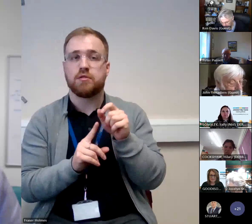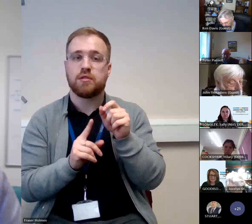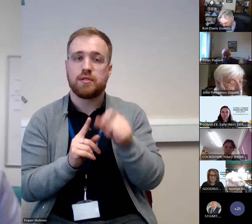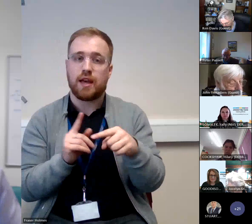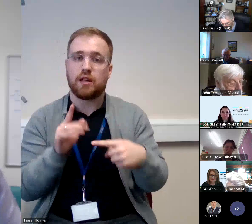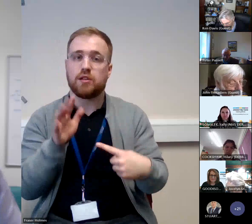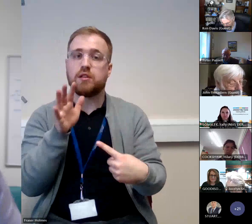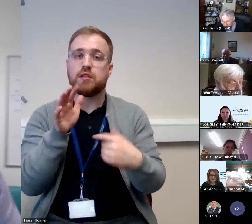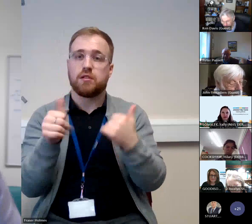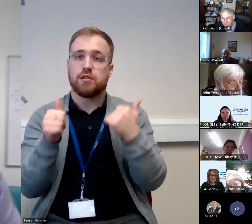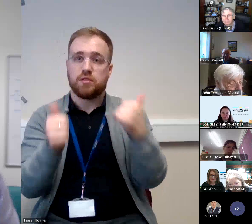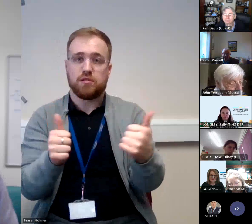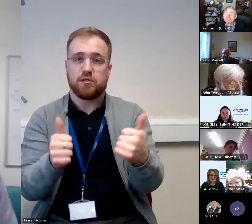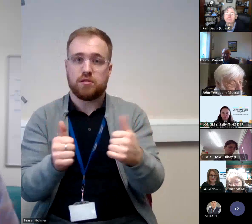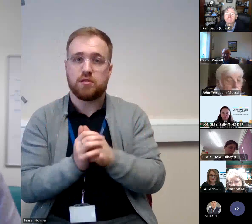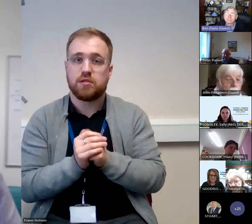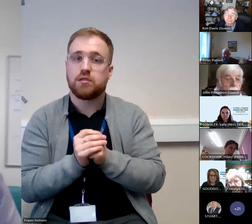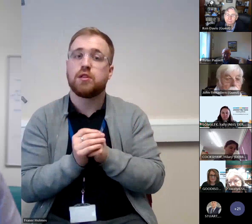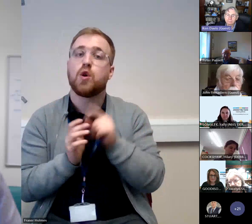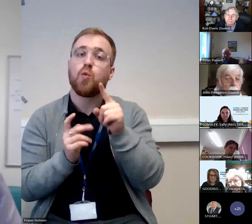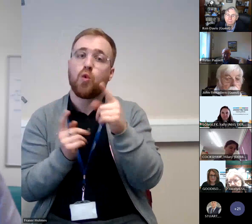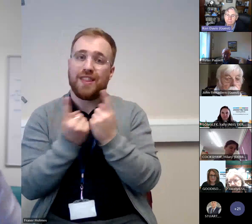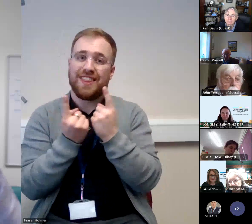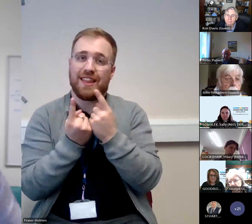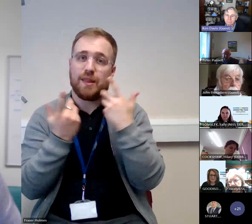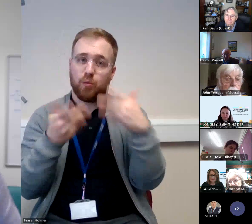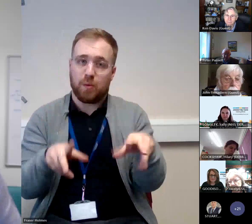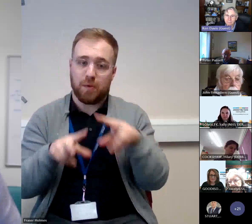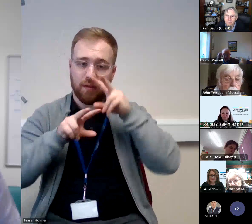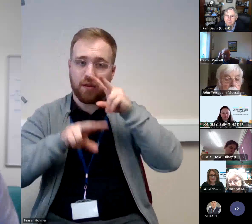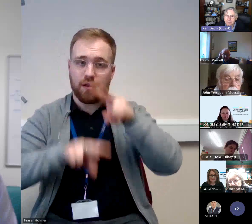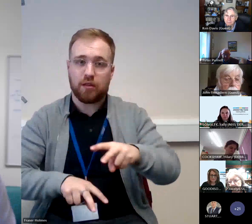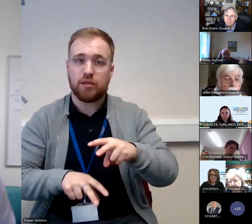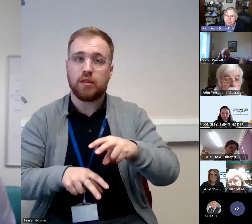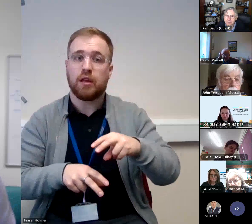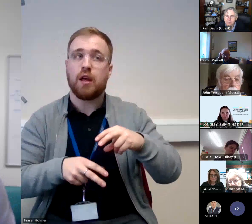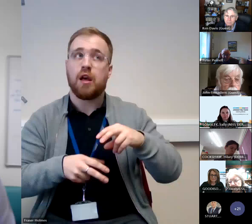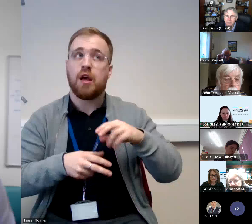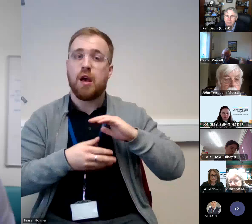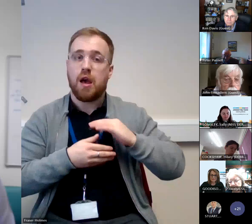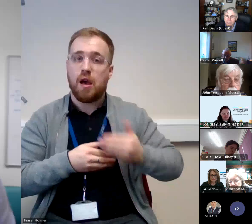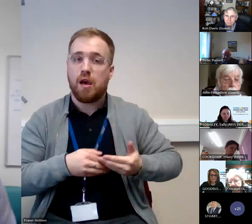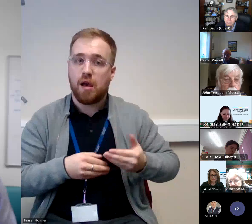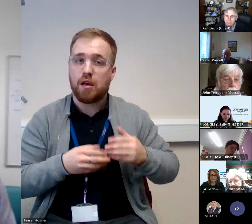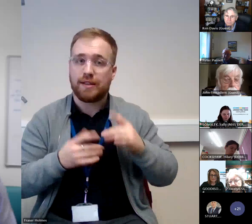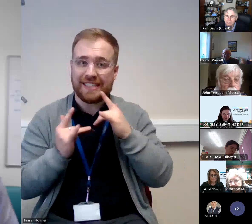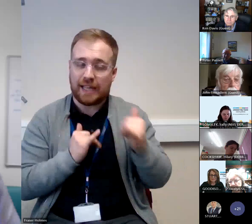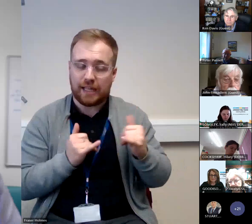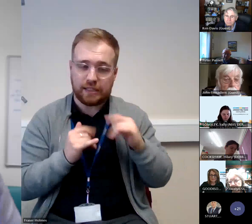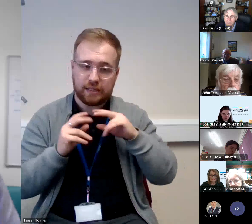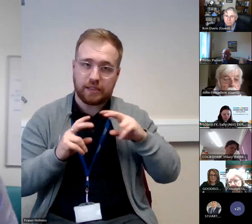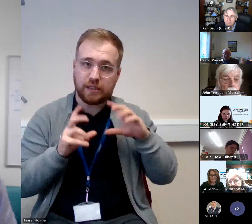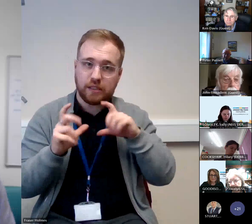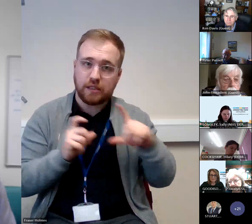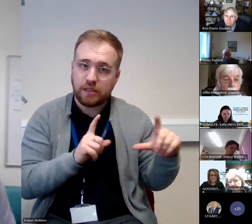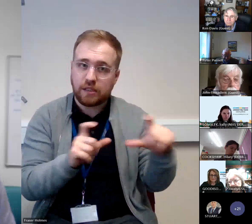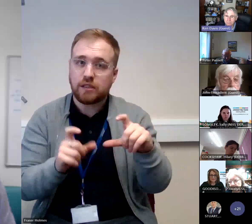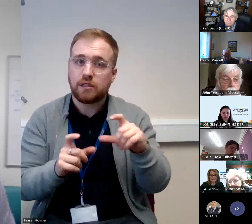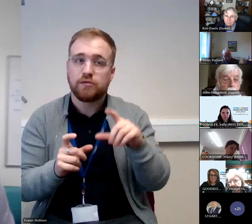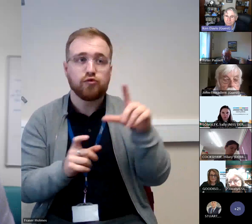So one of the things we had focused on was mammography in Florence Nightingale, trying to bring some